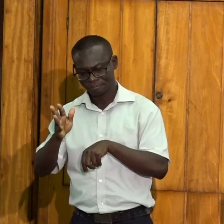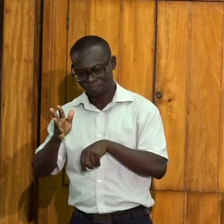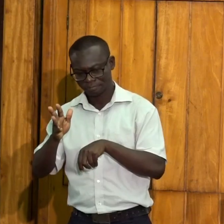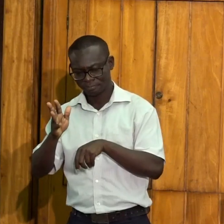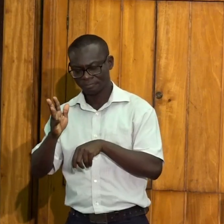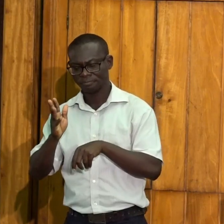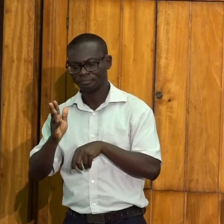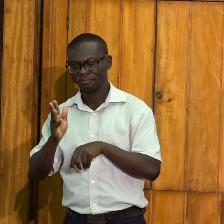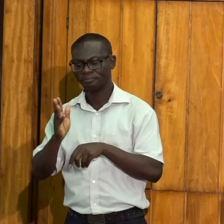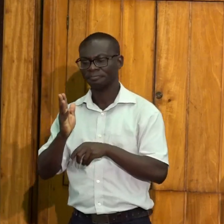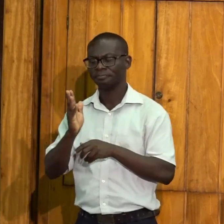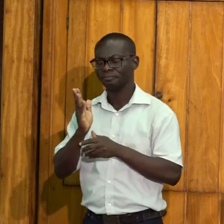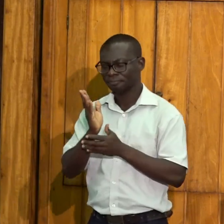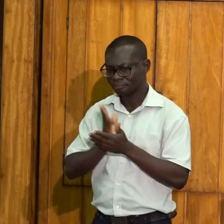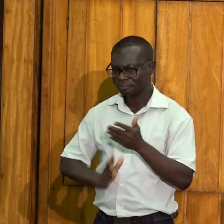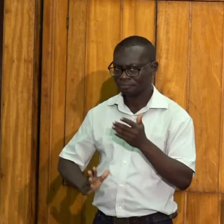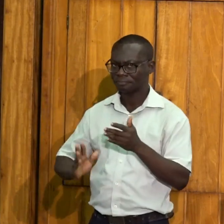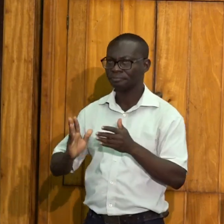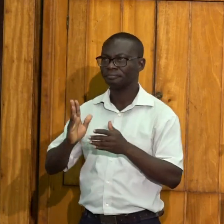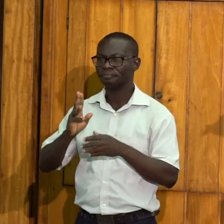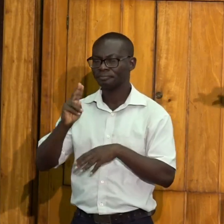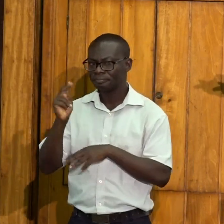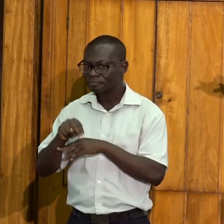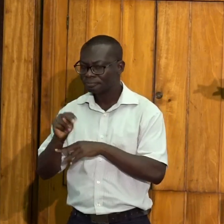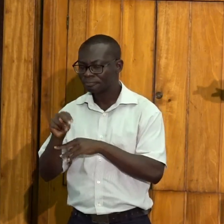Some immersion insights.